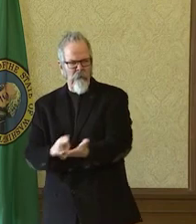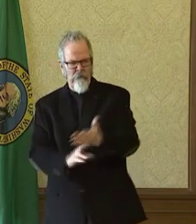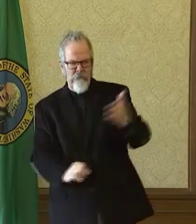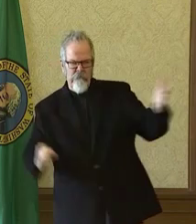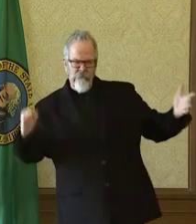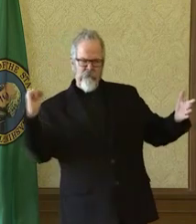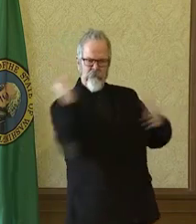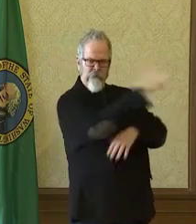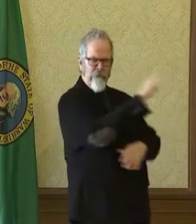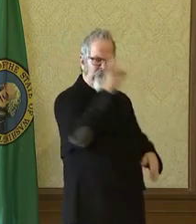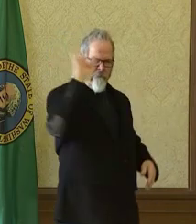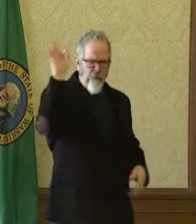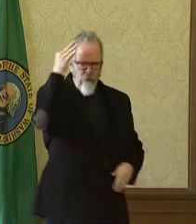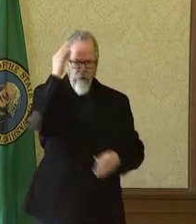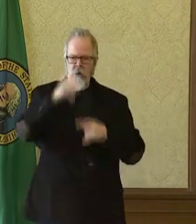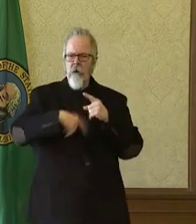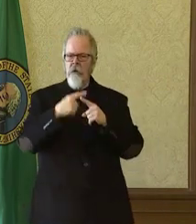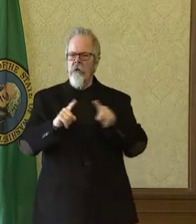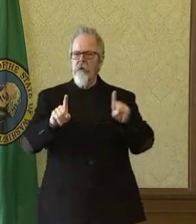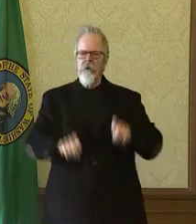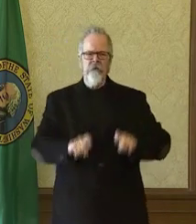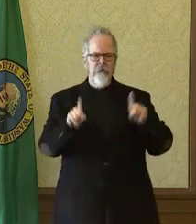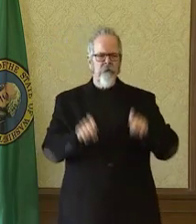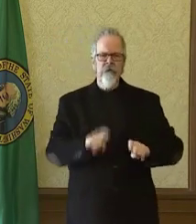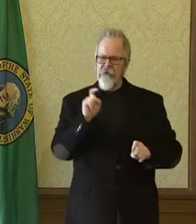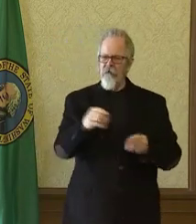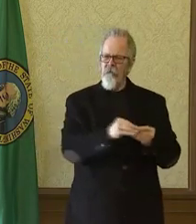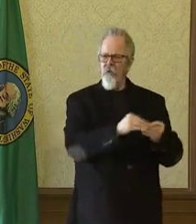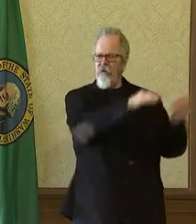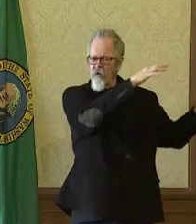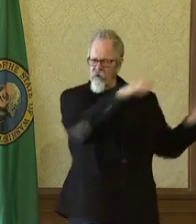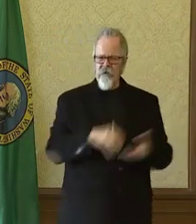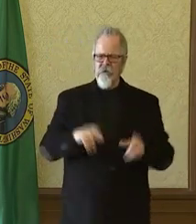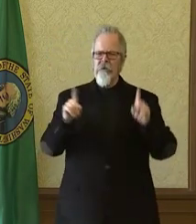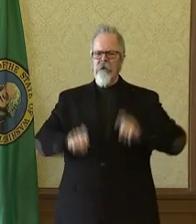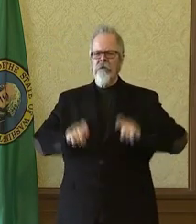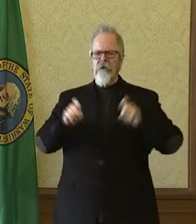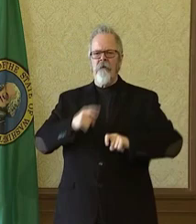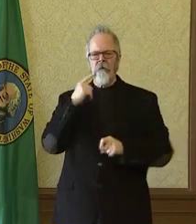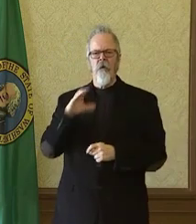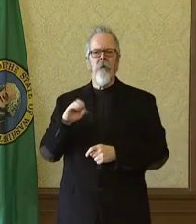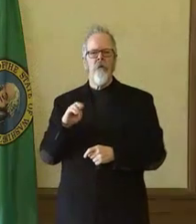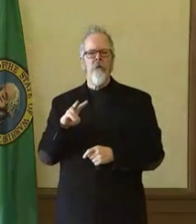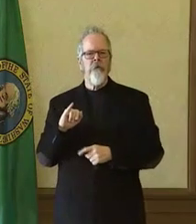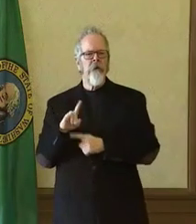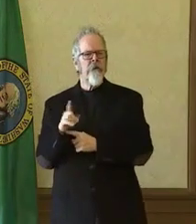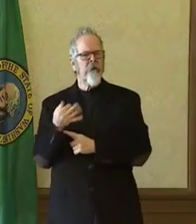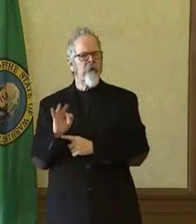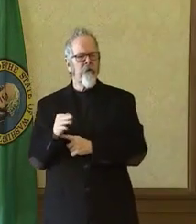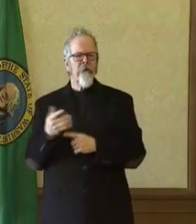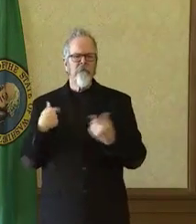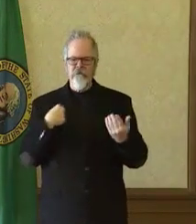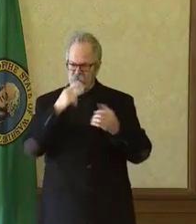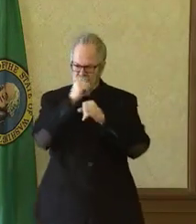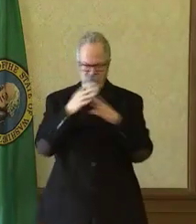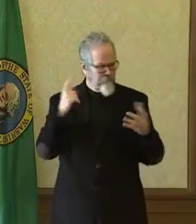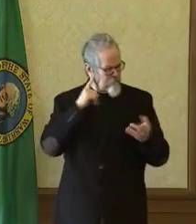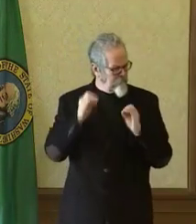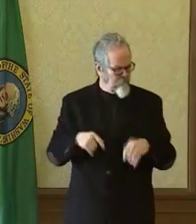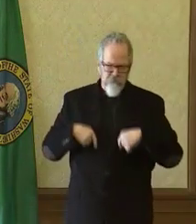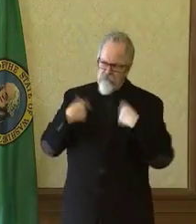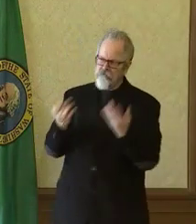we are testing-wise in Washington State? We are in a very unsatisfactory